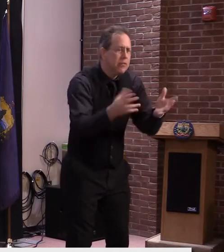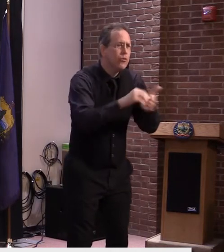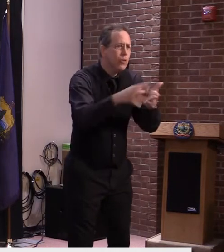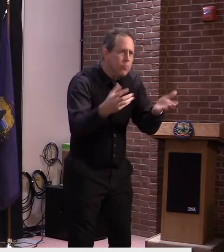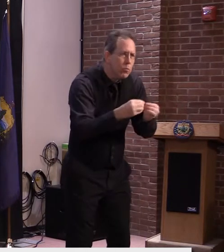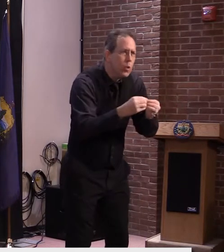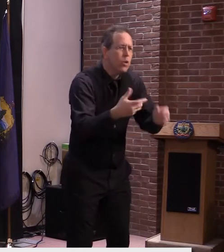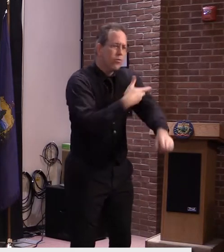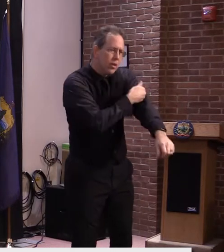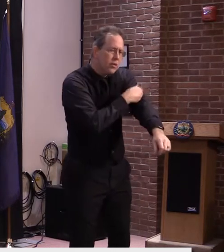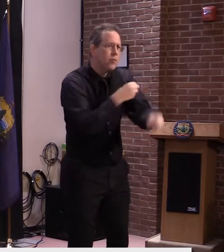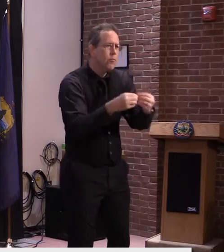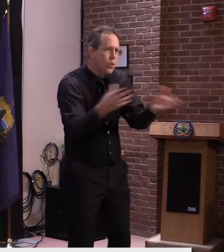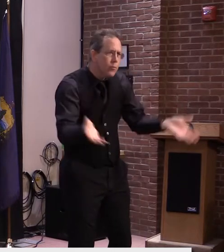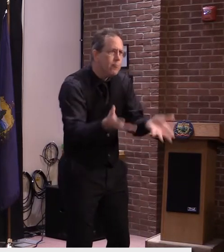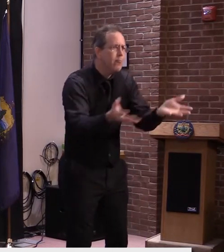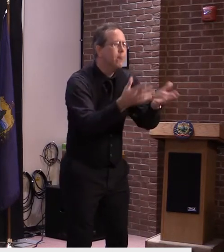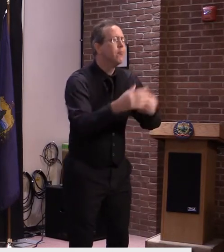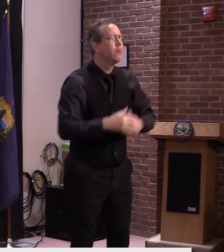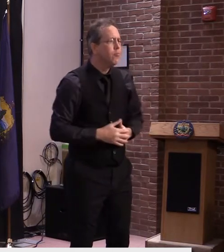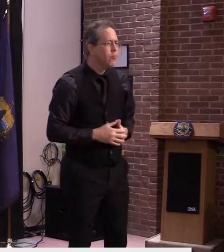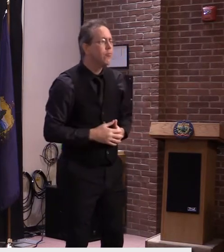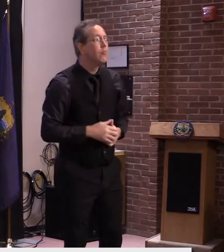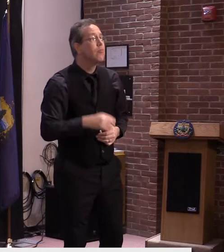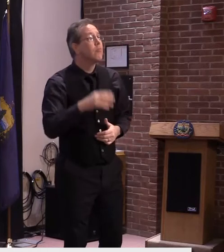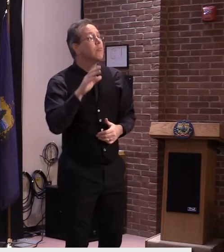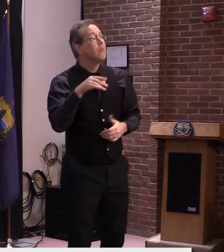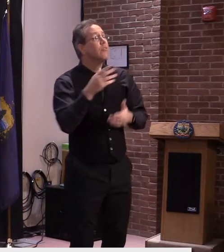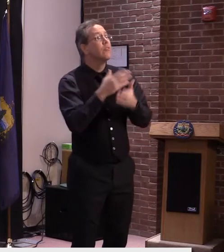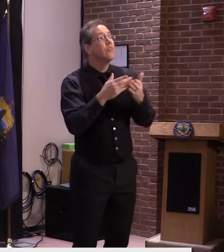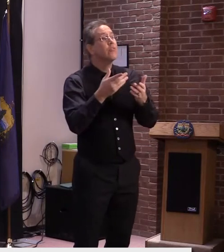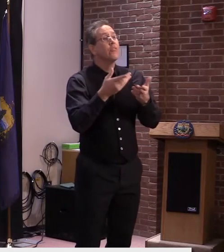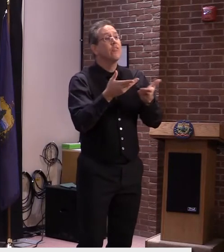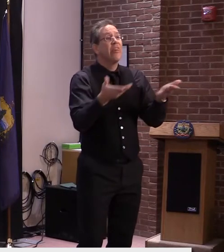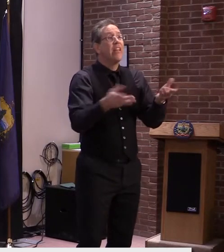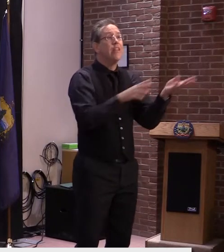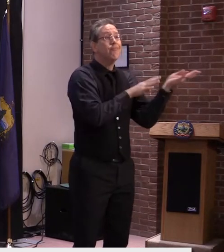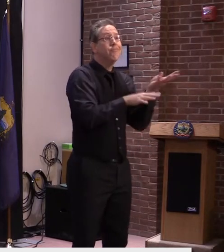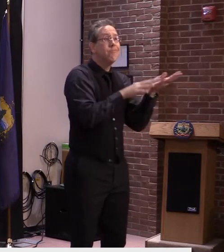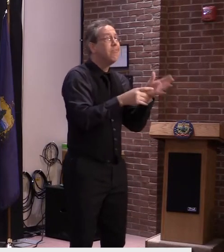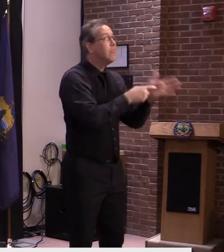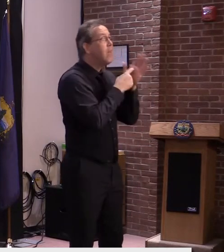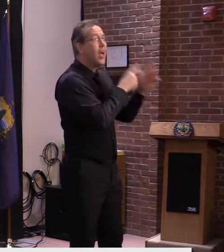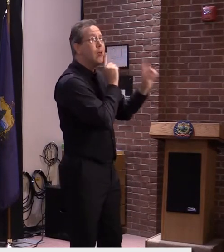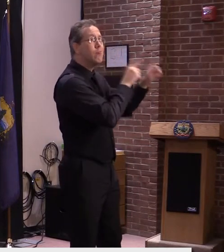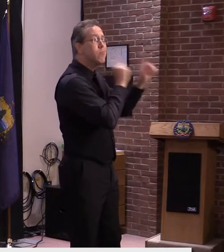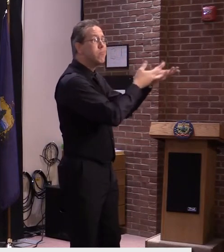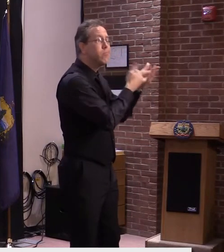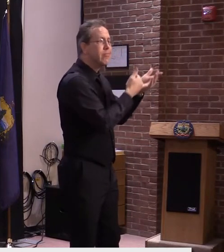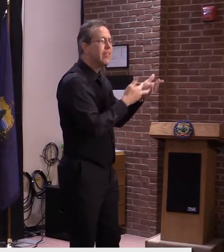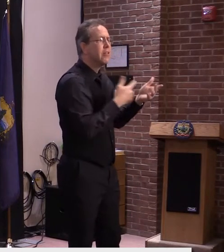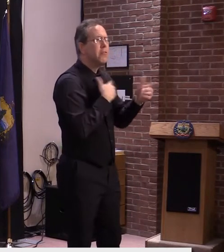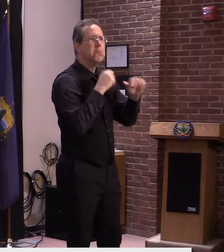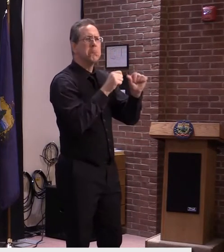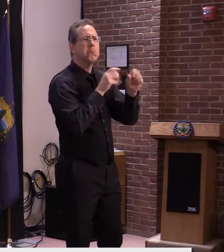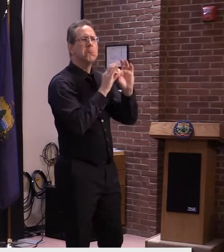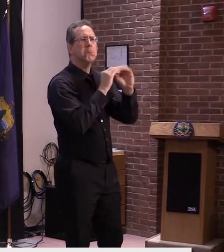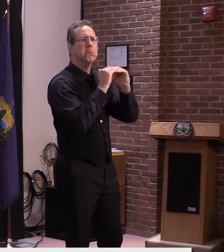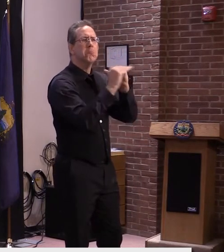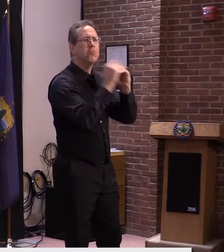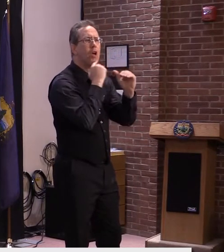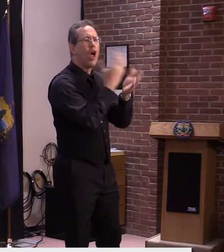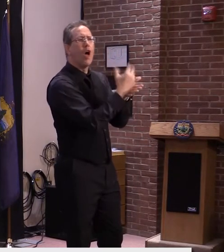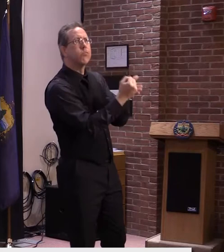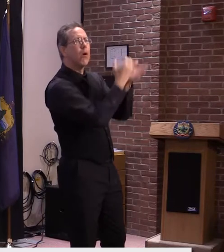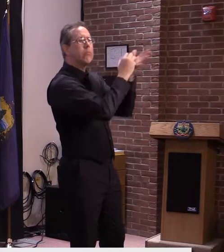reaching stability in both the supply and demand for antigen tests relative to our test at home program. Our supply remains very strong.